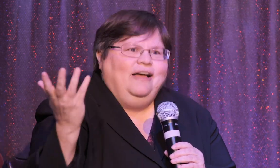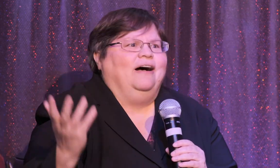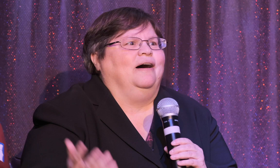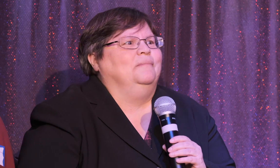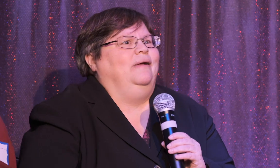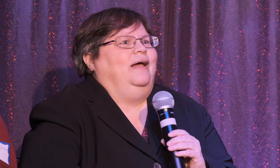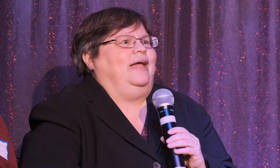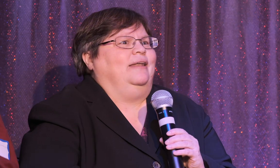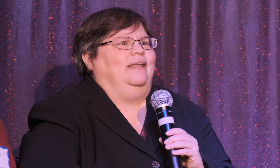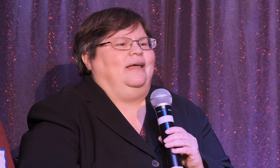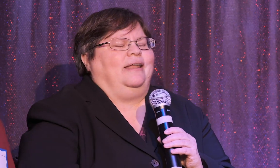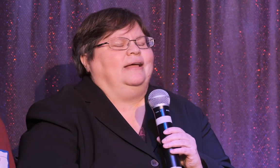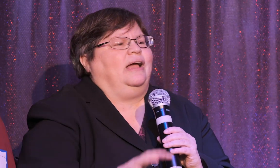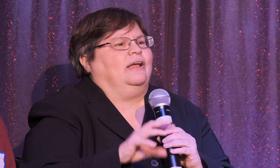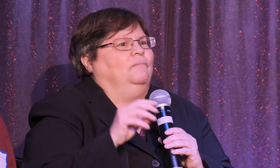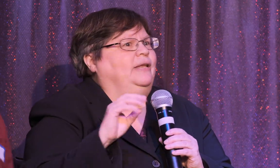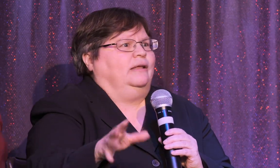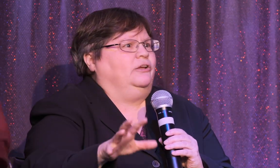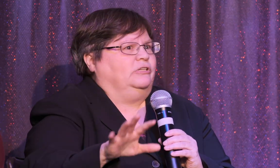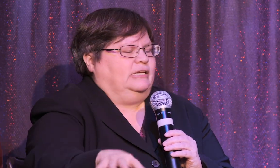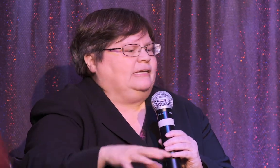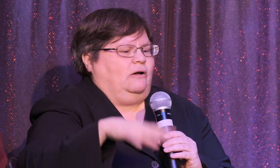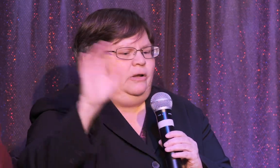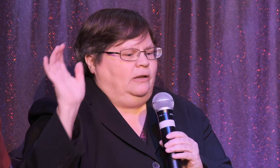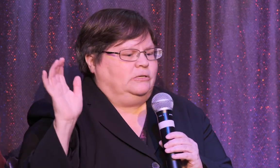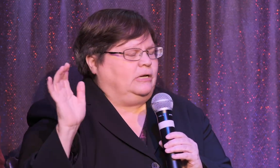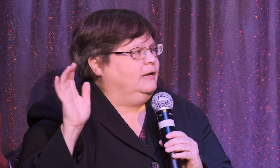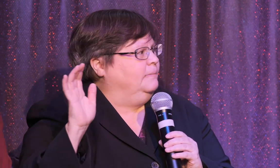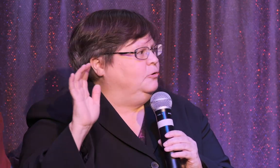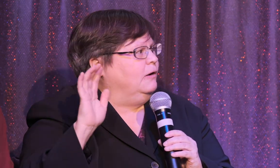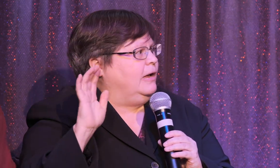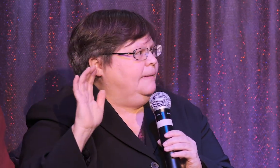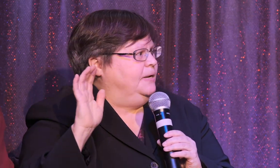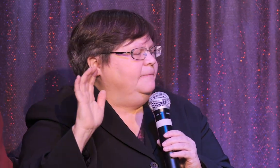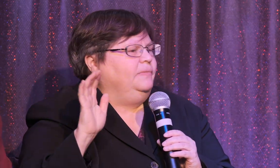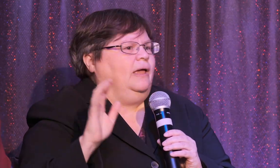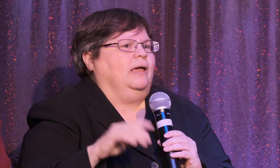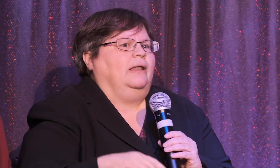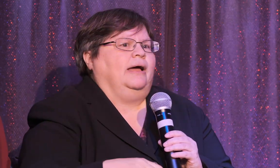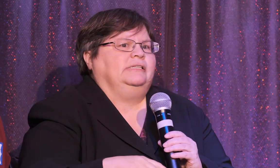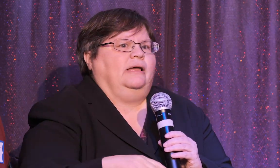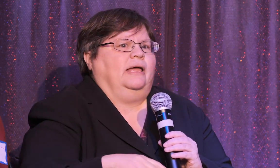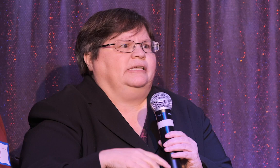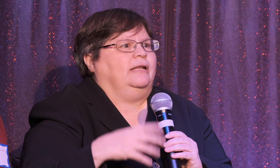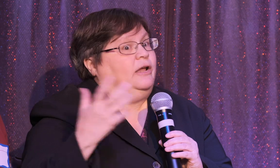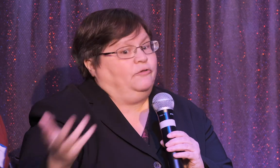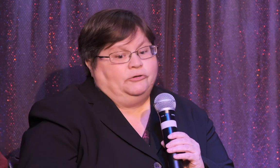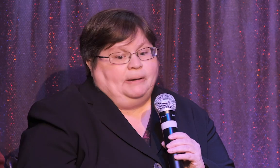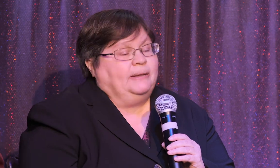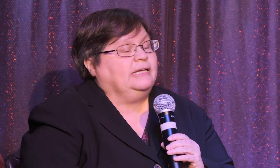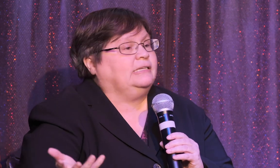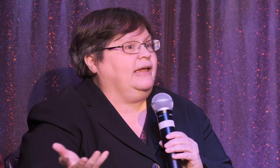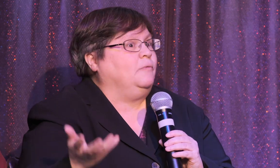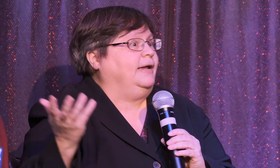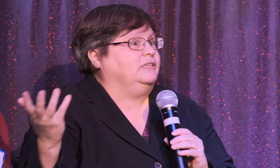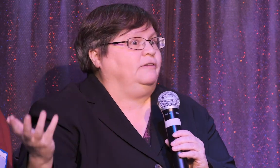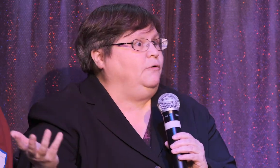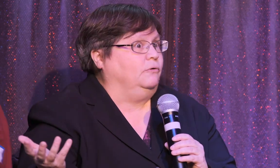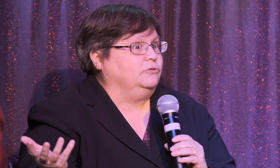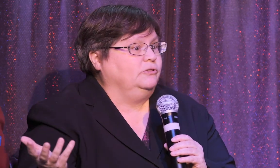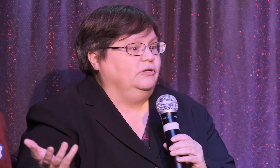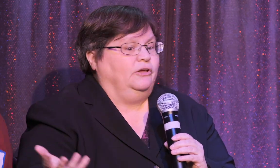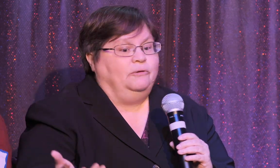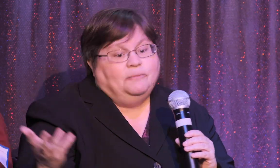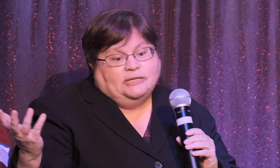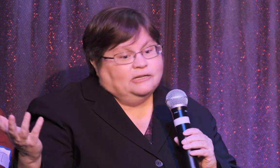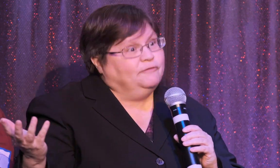refrigerator. And I immediately could sit down and put out copy. Yeah. And I said, here's my Pentax camera, I can take